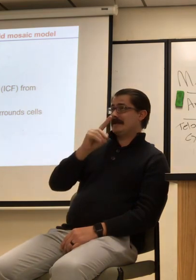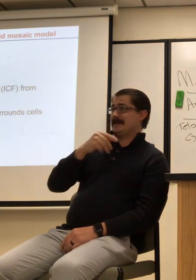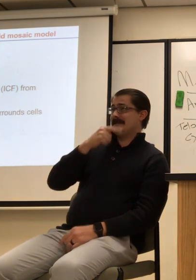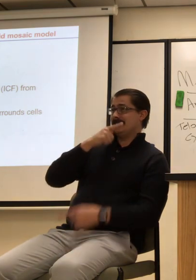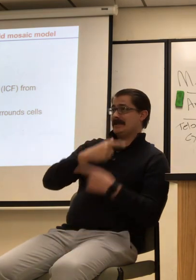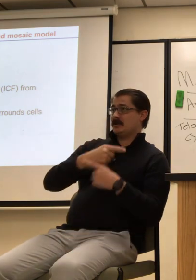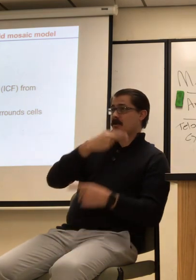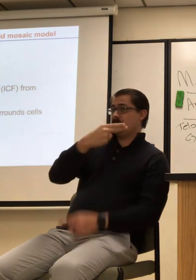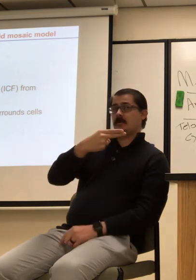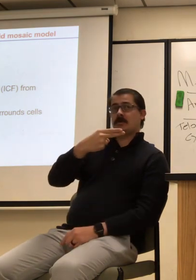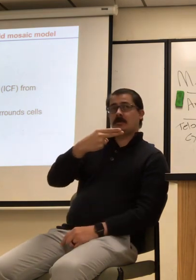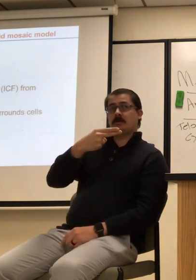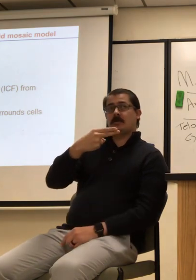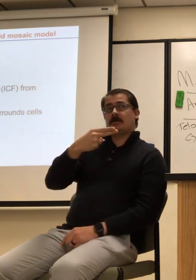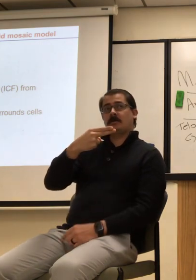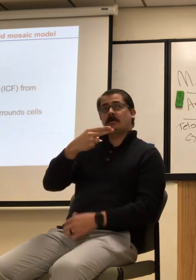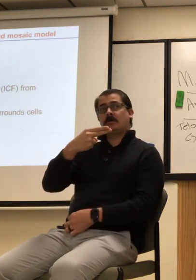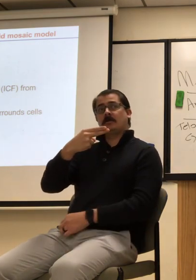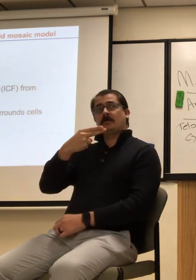Yeah, what's the question?